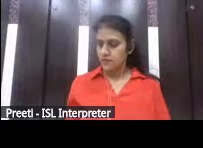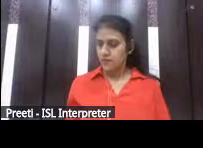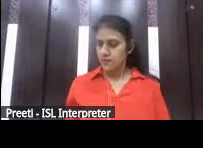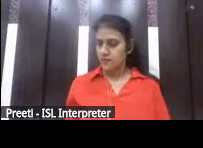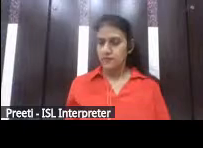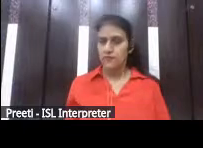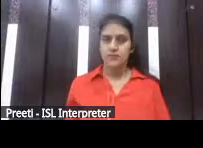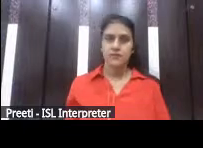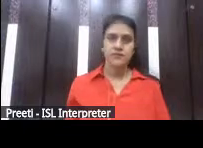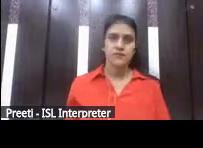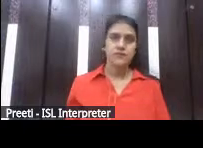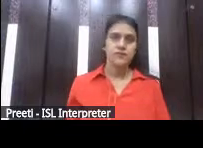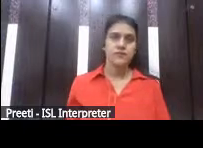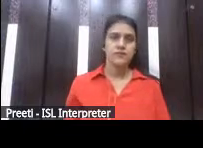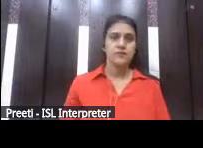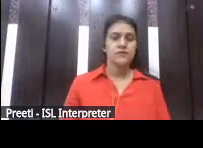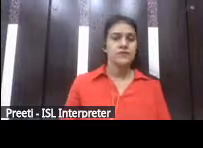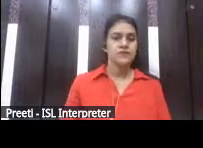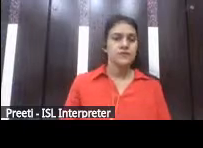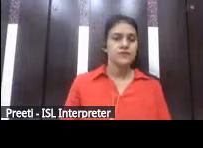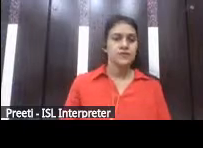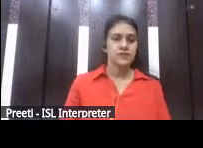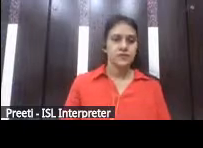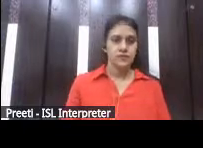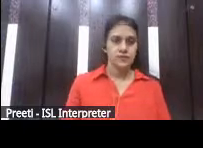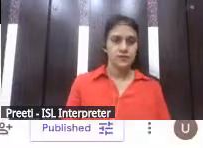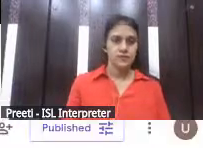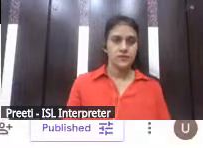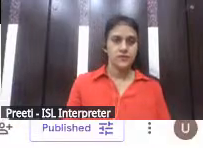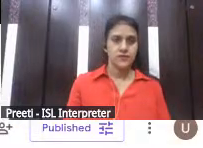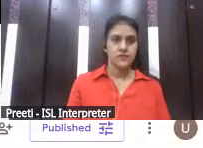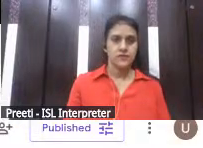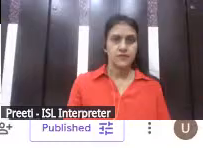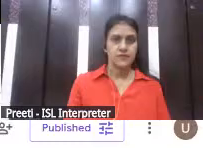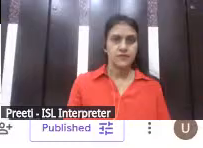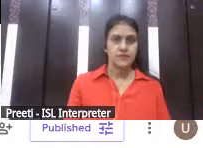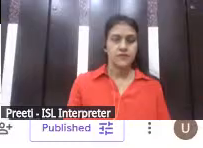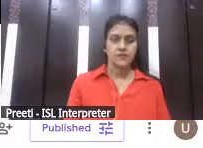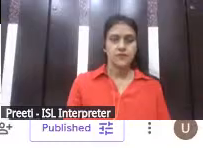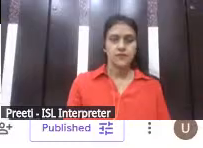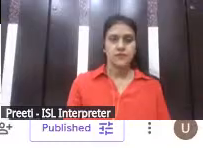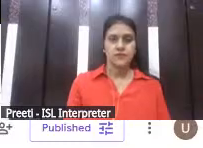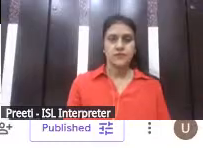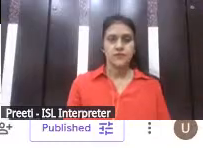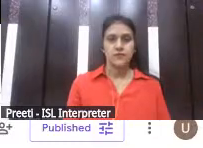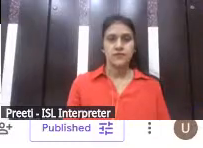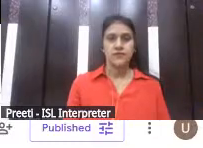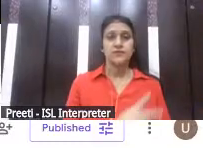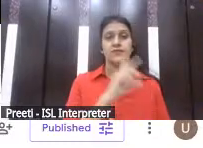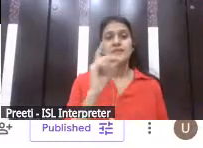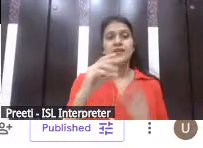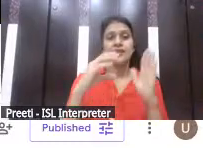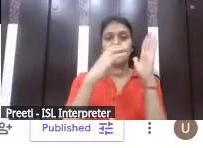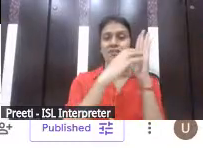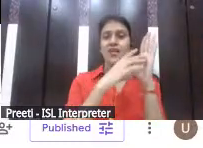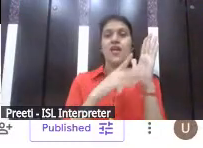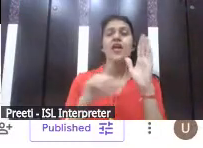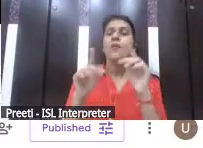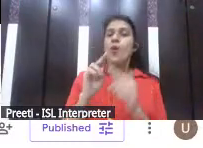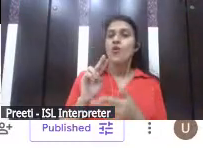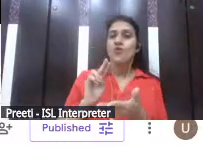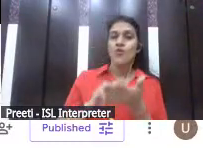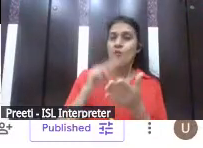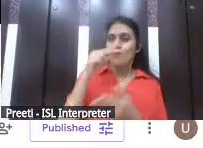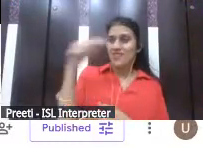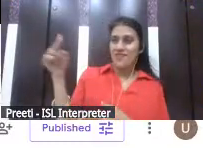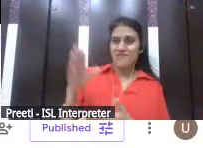My apologies. Yes, so next you can see the details, the section which will ask you for the details of the nominee.